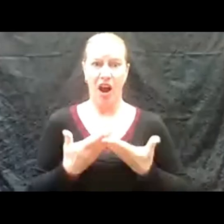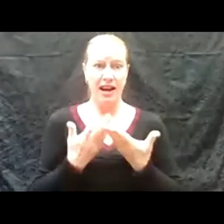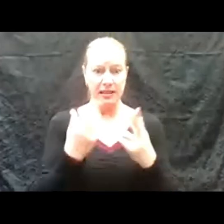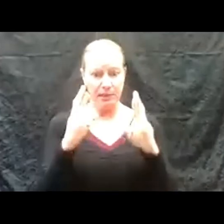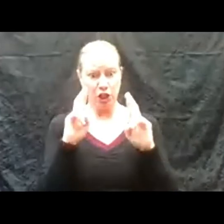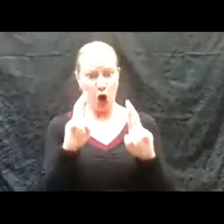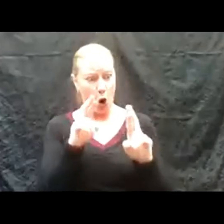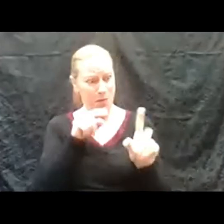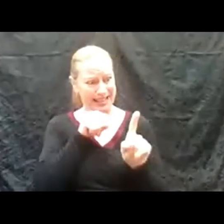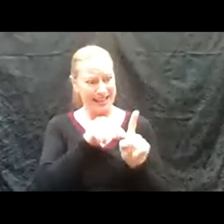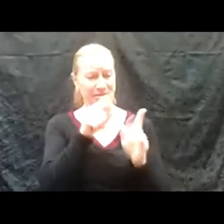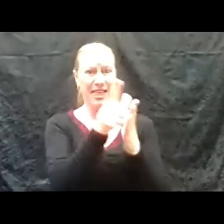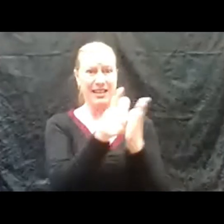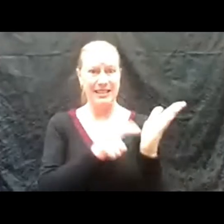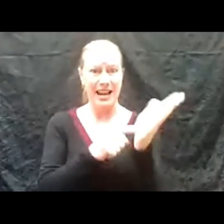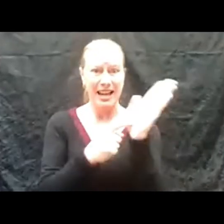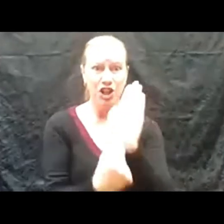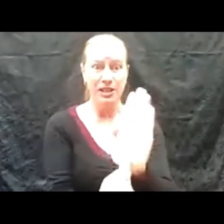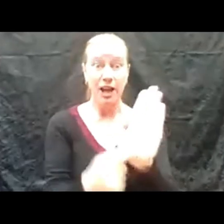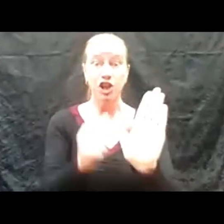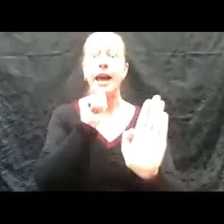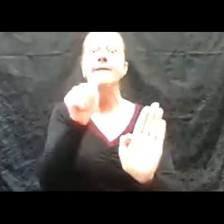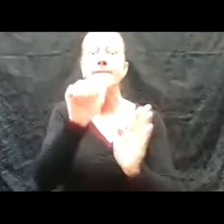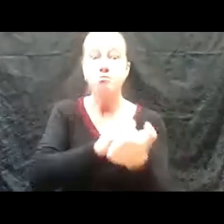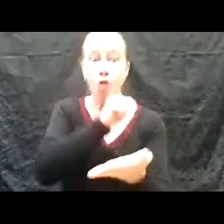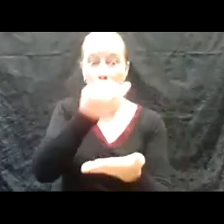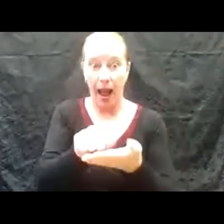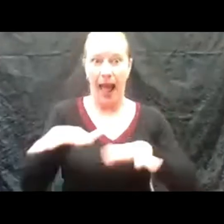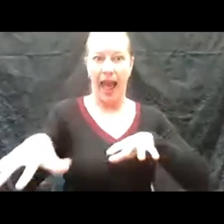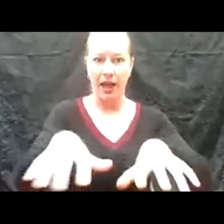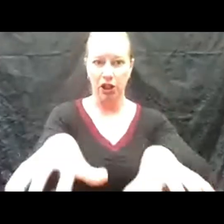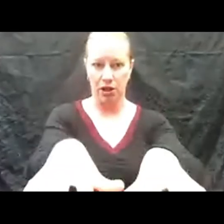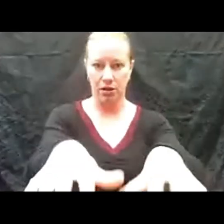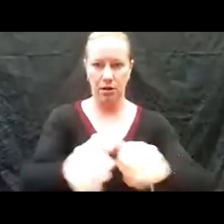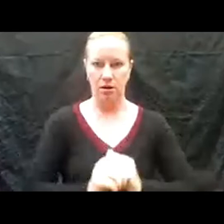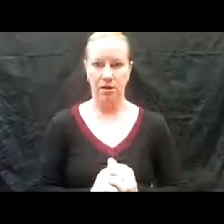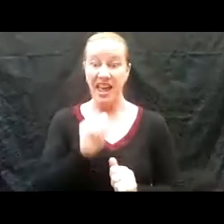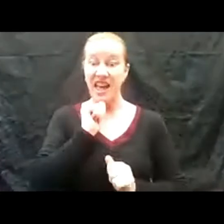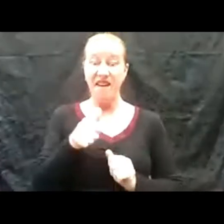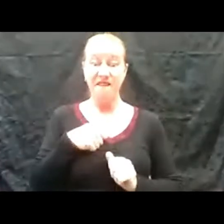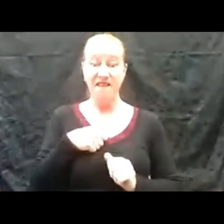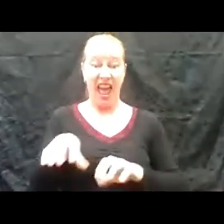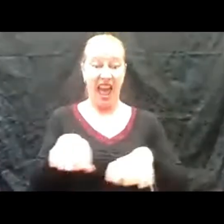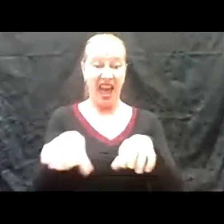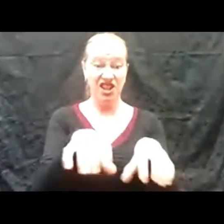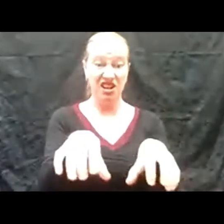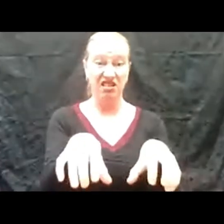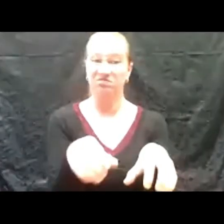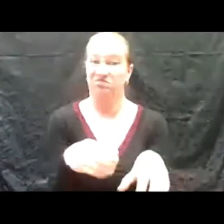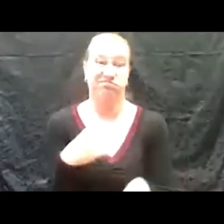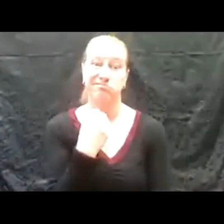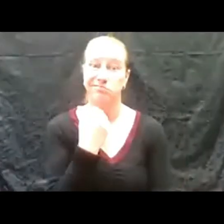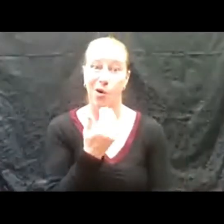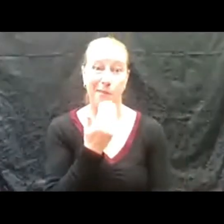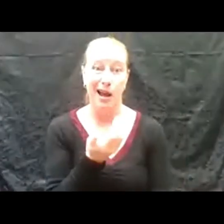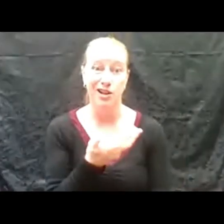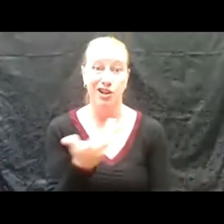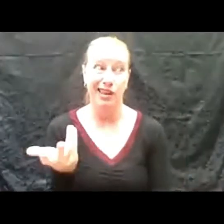of legislation, if it's done properly. If it's not done properly, if it's watered down,